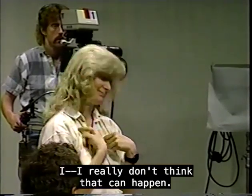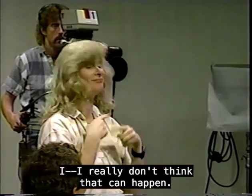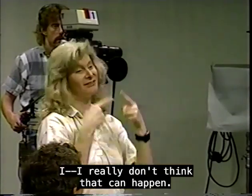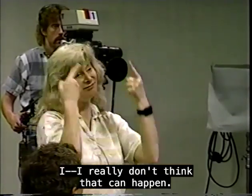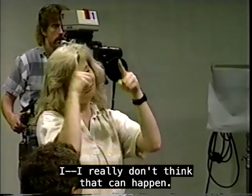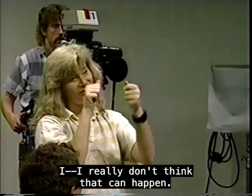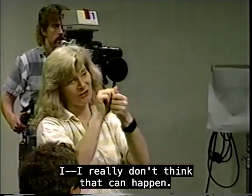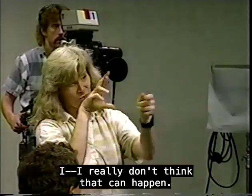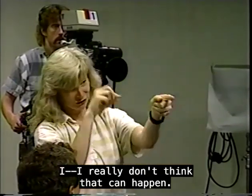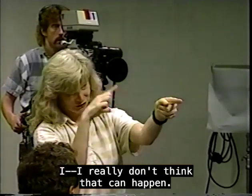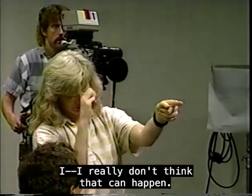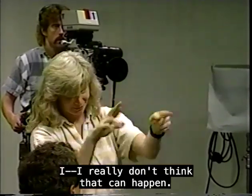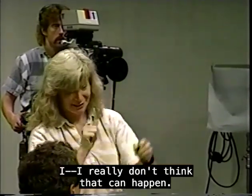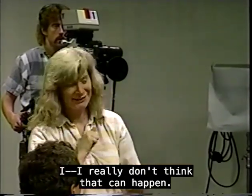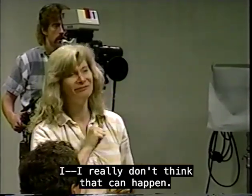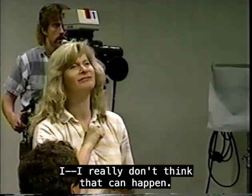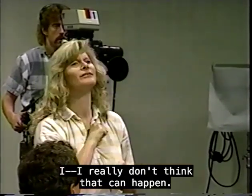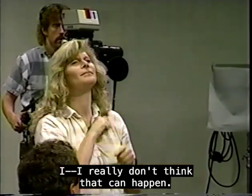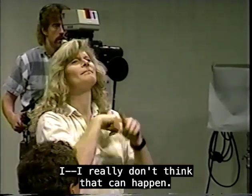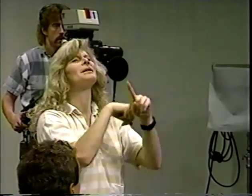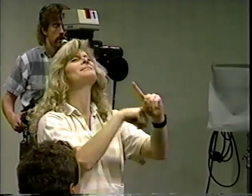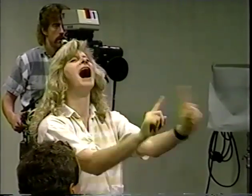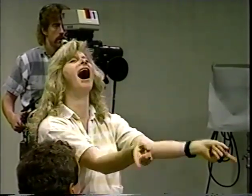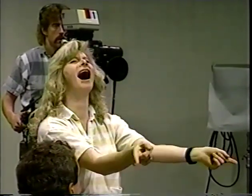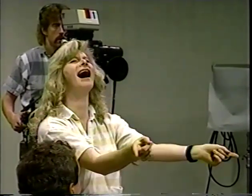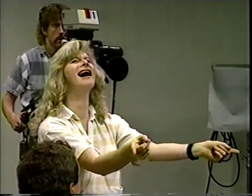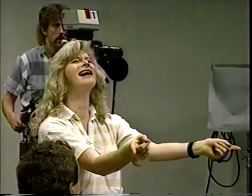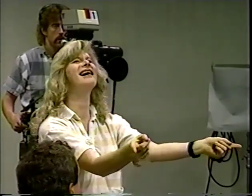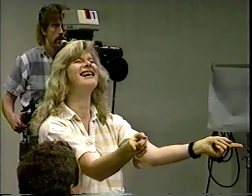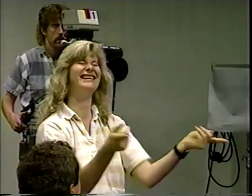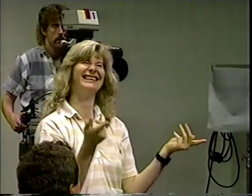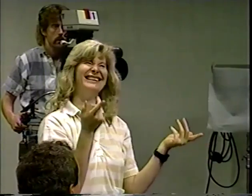everything. I really don't think that can happen.